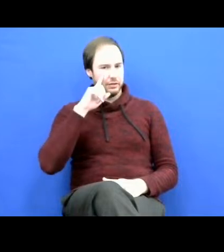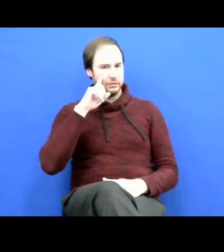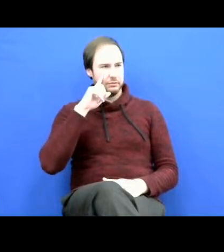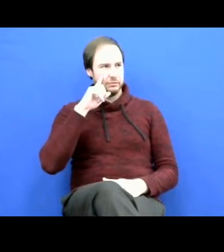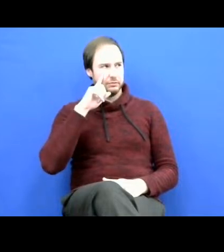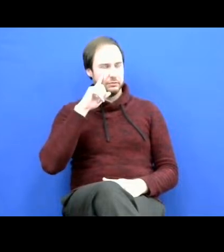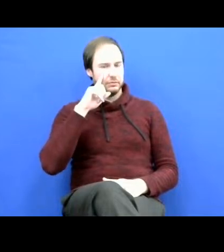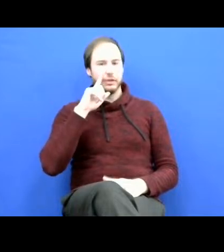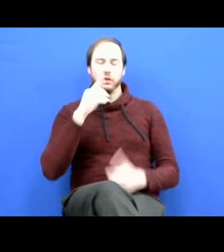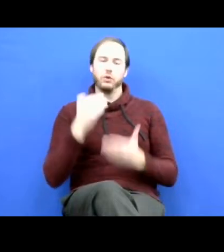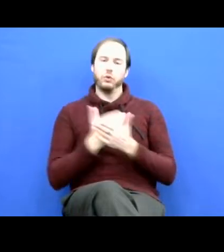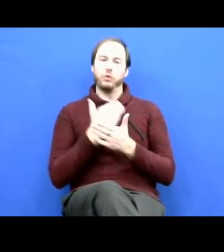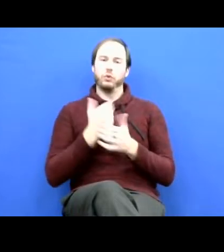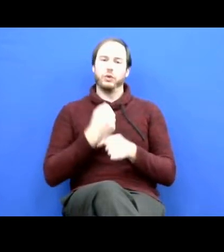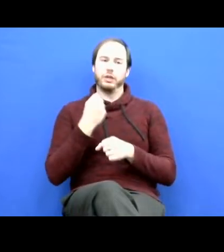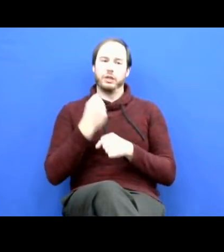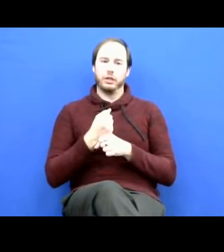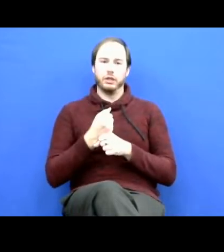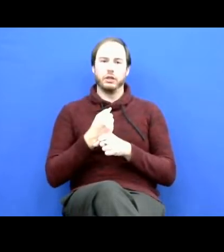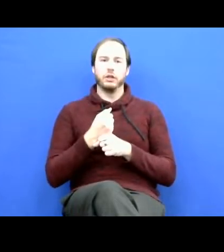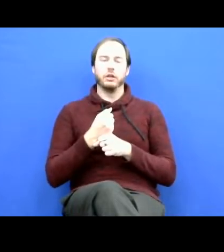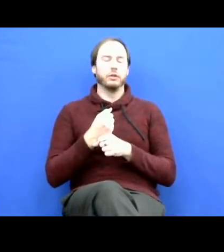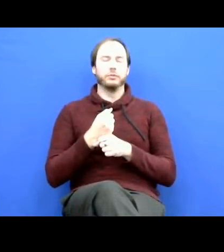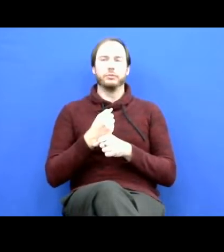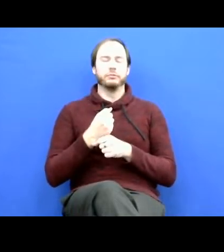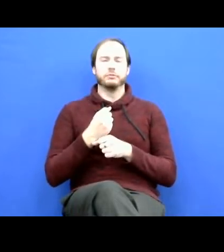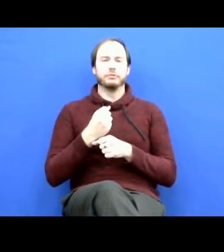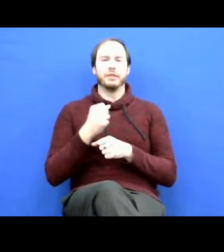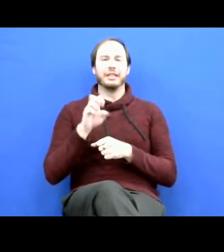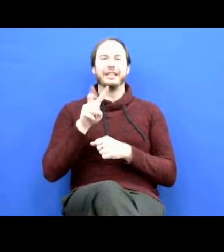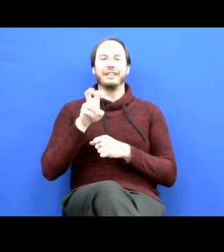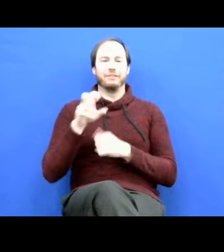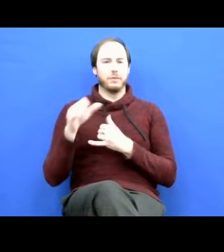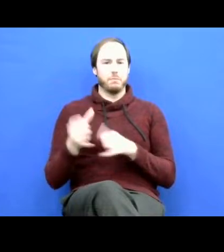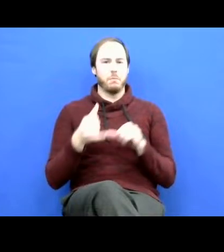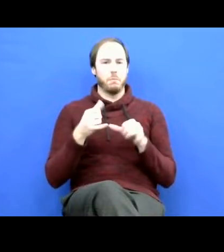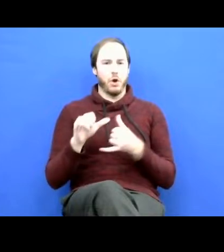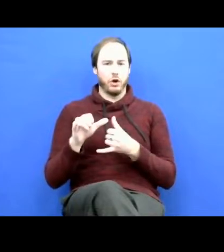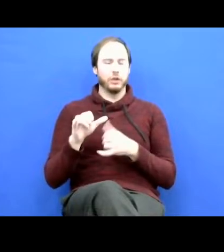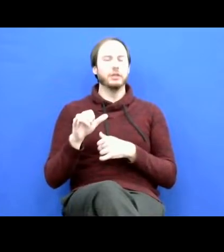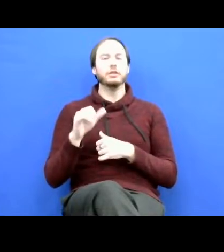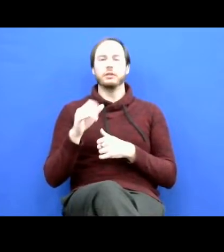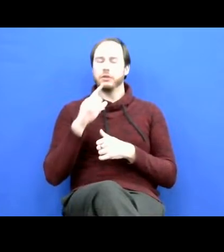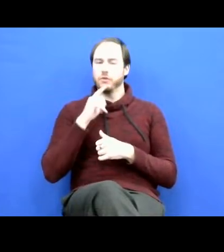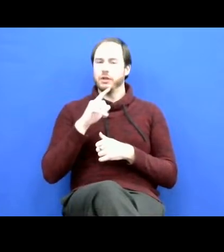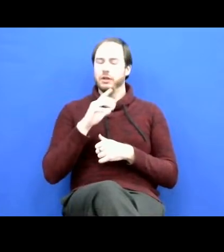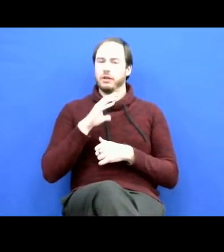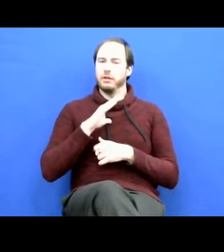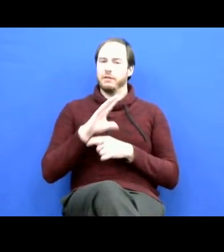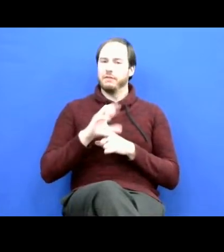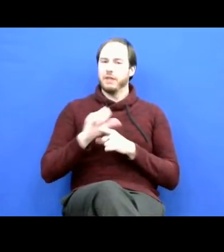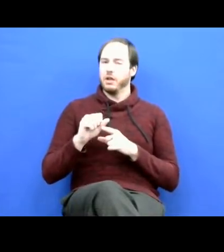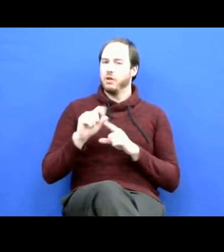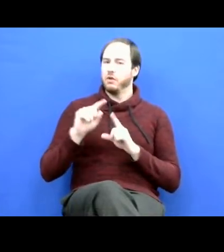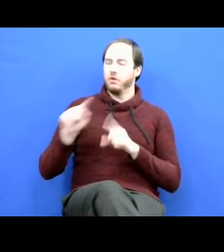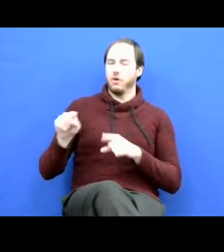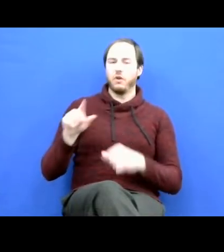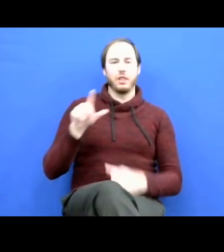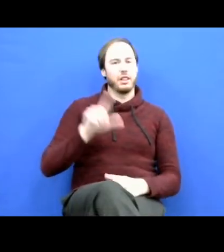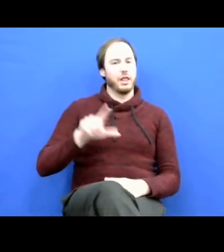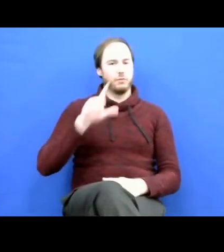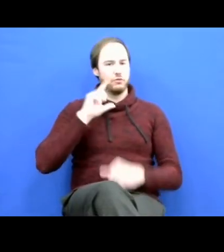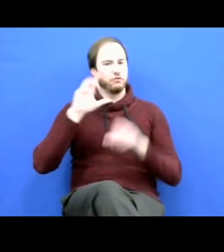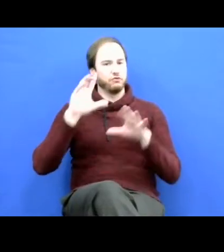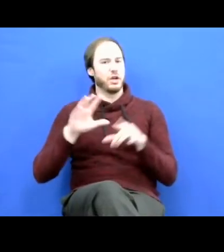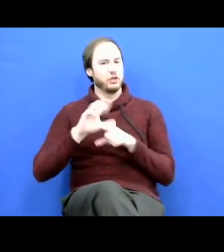the Year's Eve party. It's a blast. So take your kids and go. It's really fun and special. Library always does a great